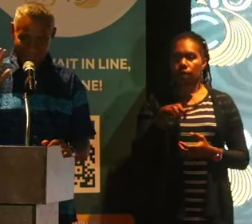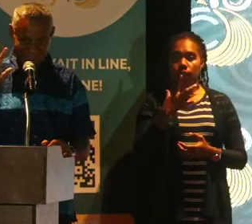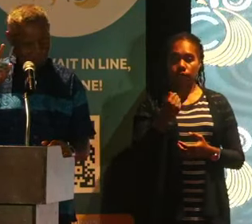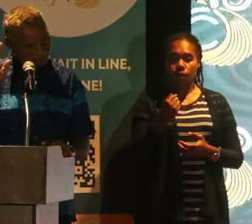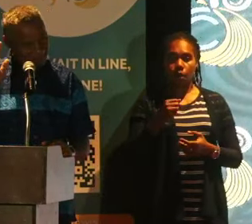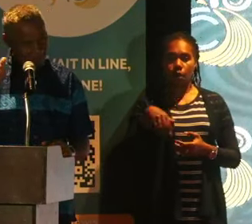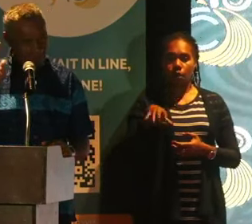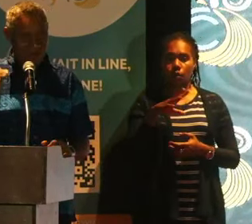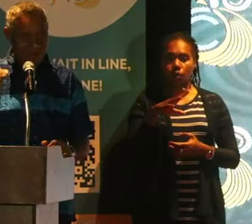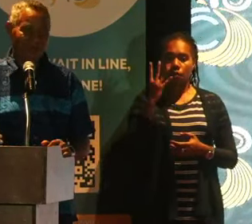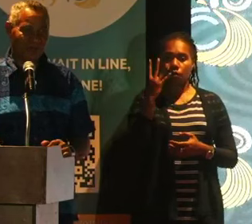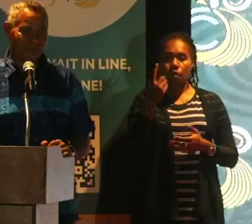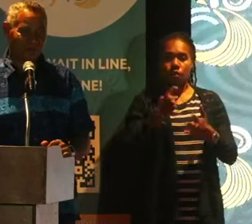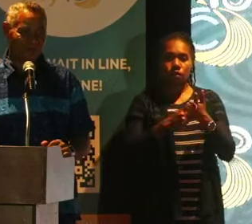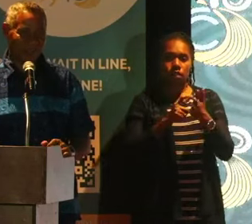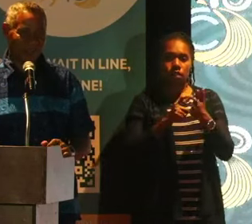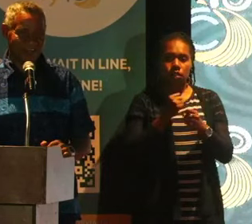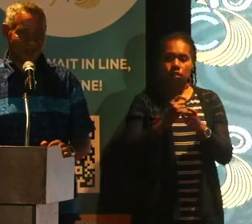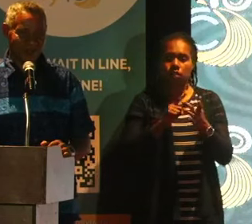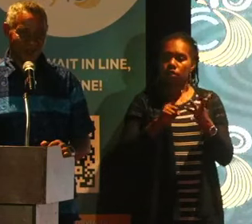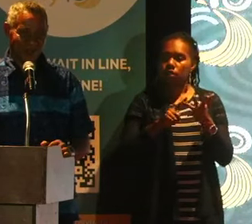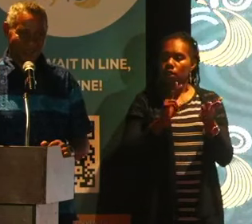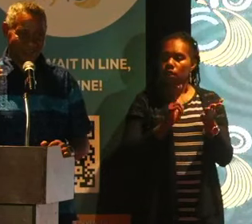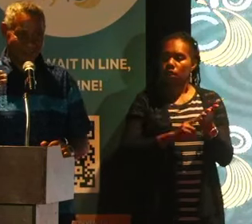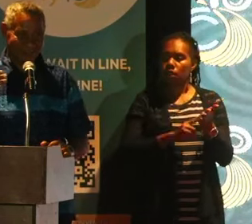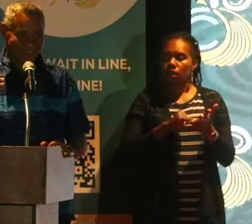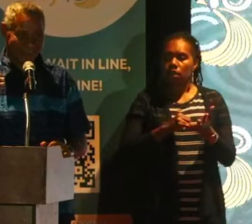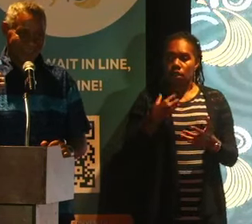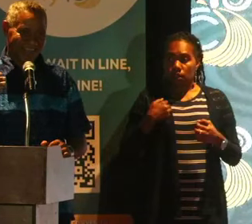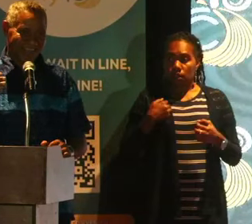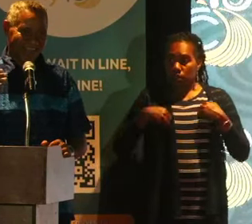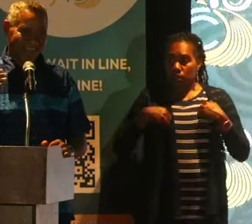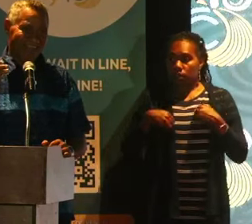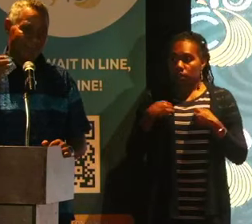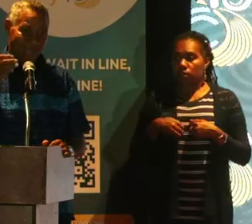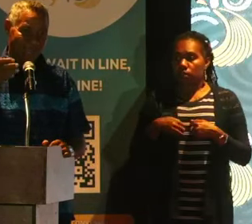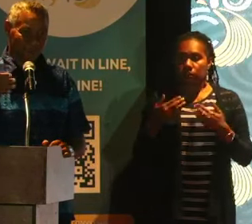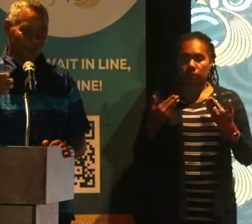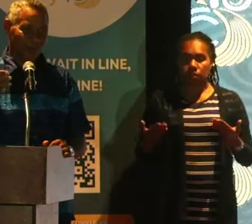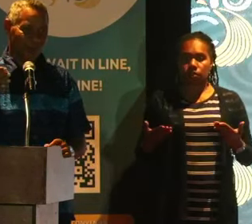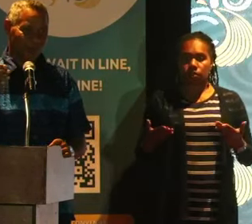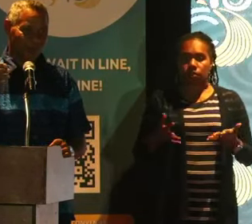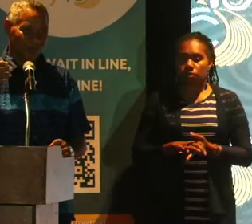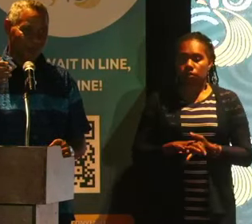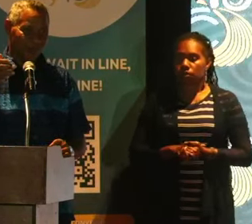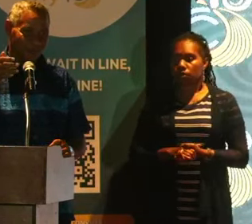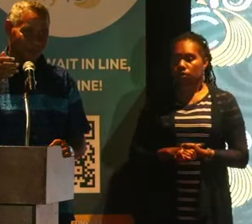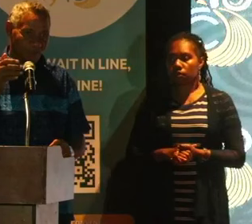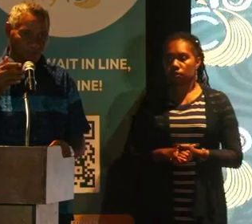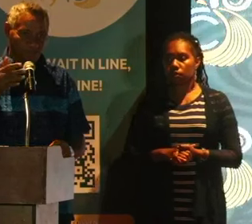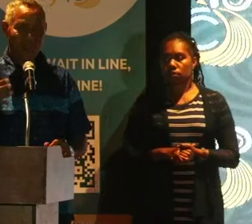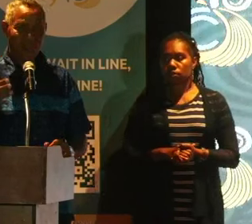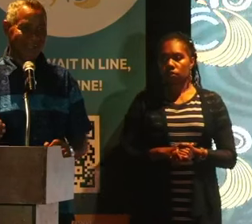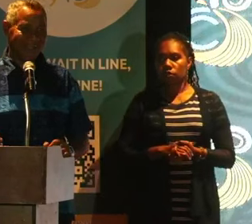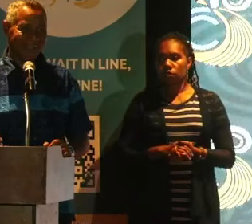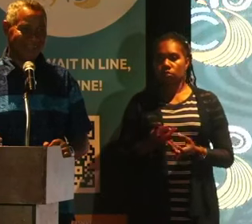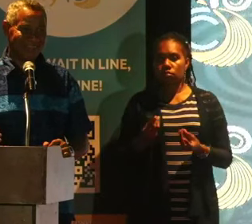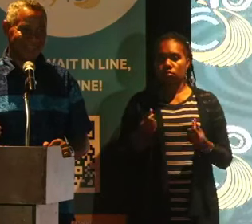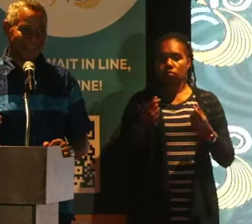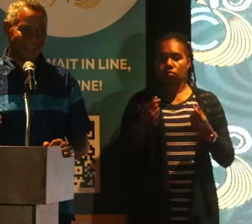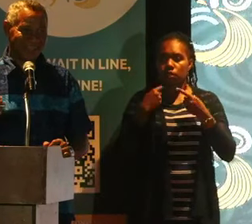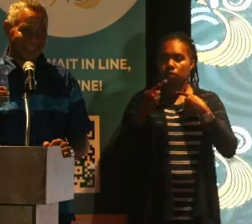are the problem that we are facing now because commerce division, that's their part to. Working